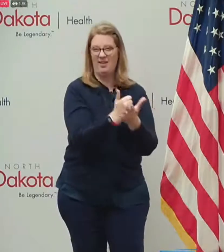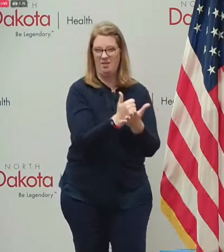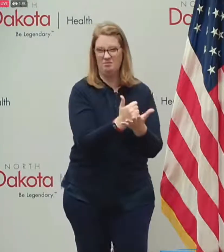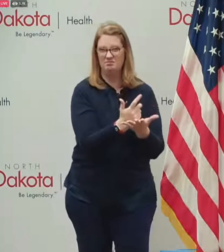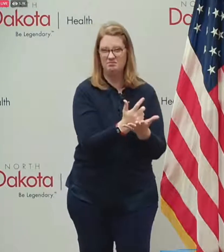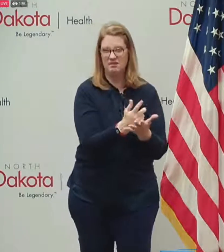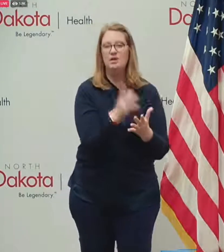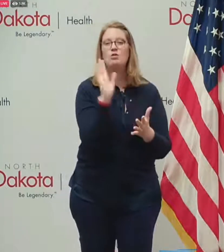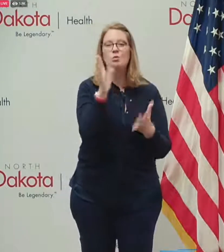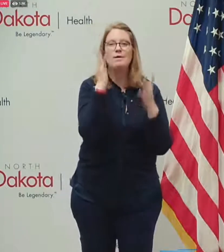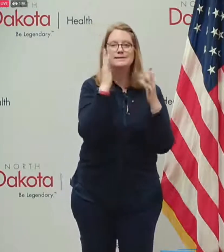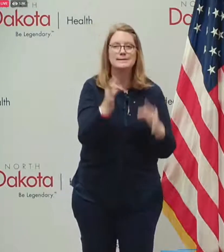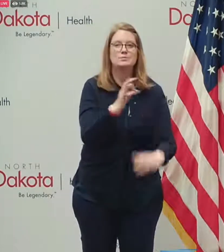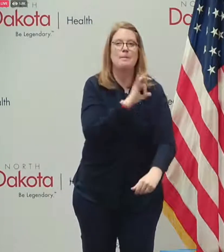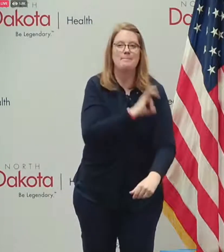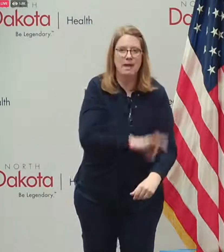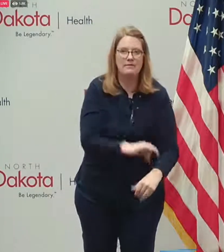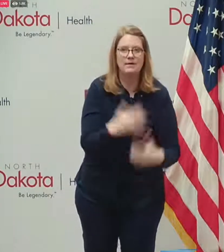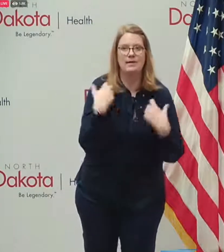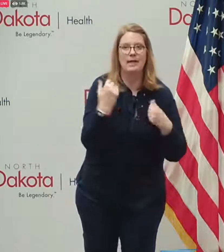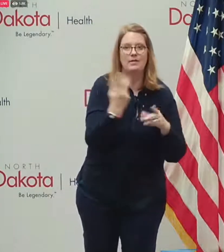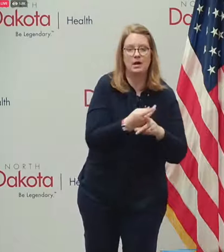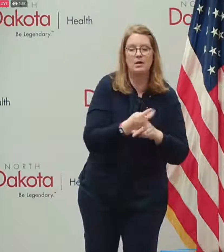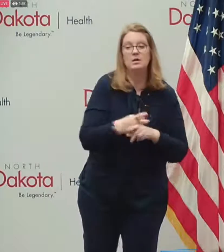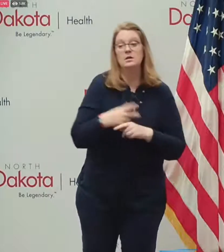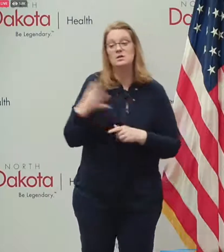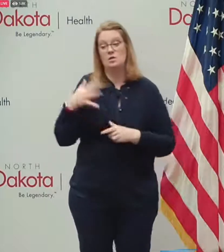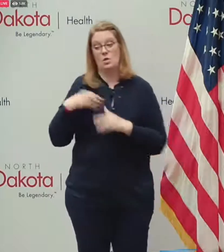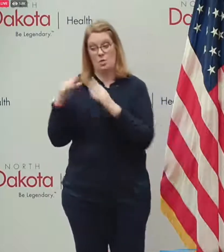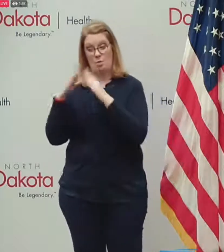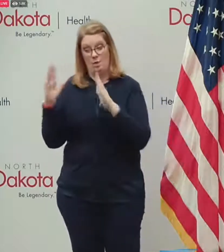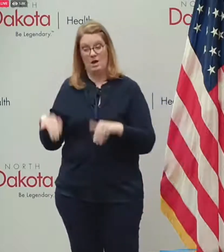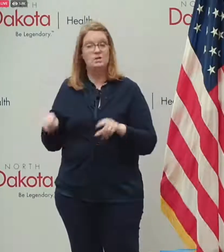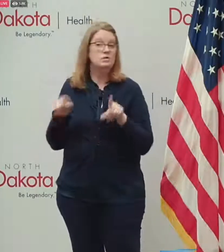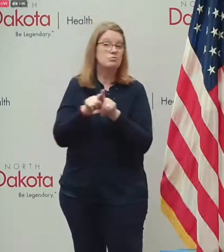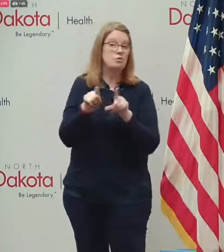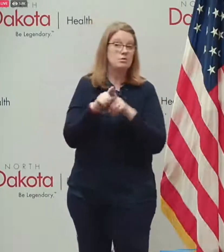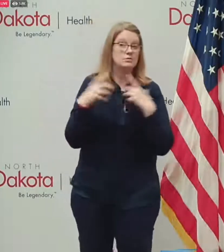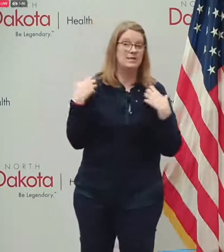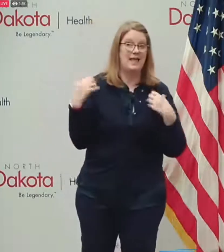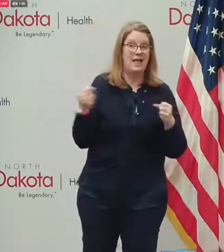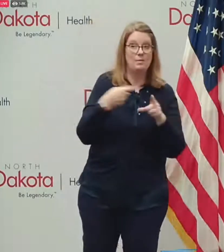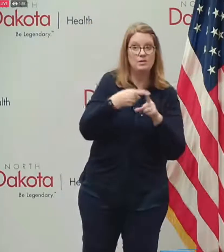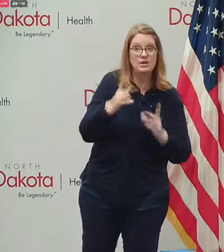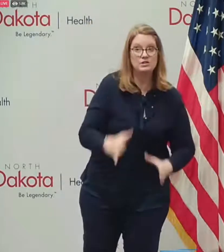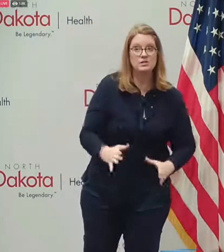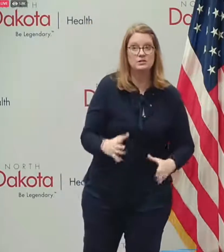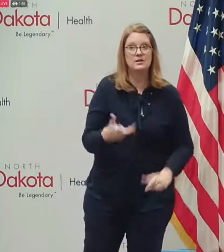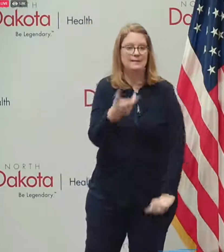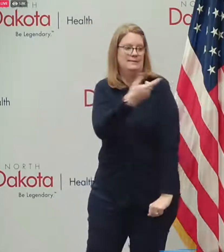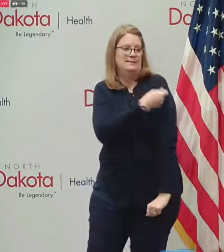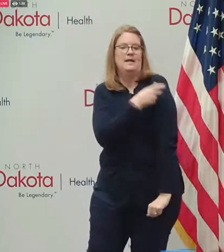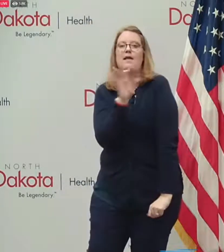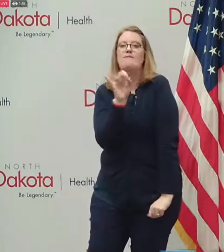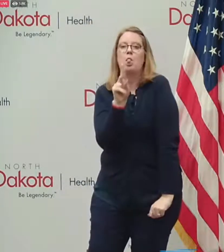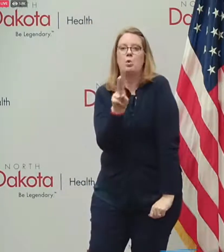hearing not only from the White House, but we're hearing from all the health professionals, which is get your flu shot. Getting your flu shot is one way